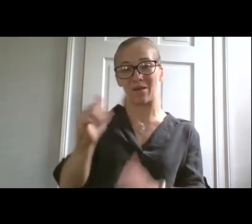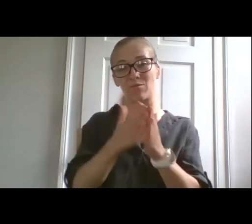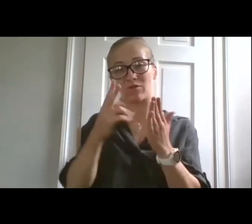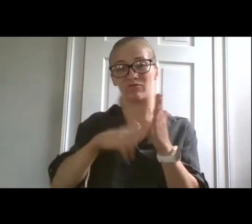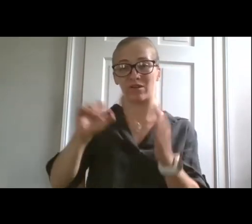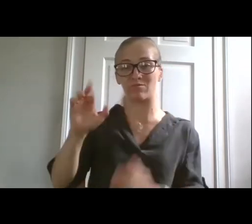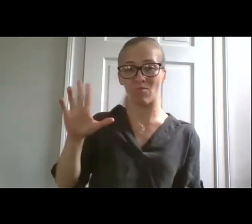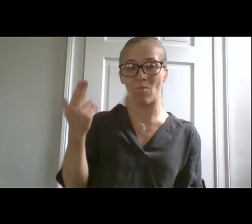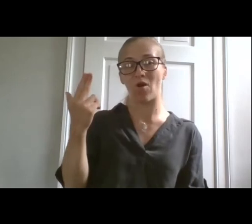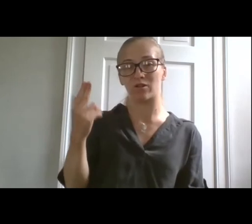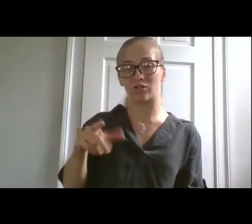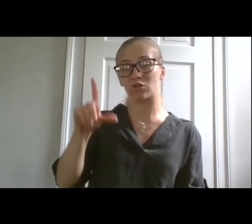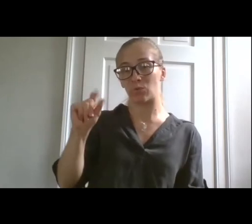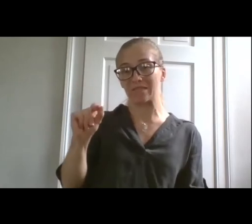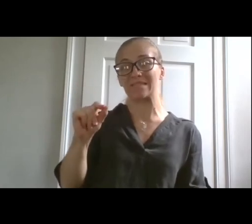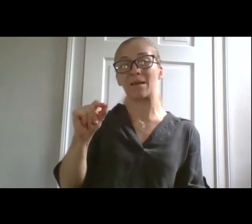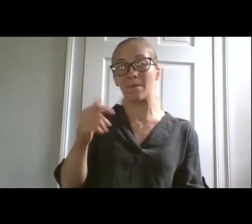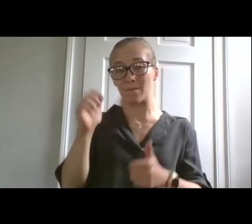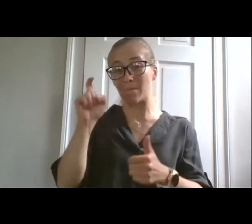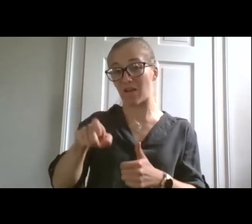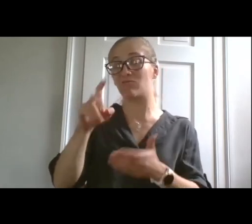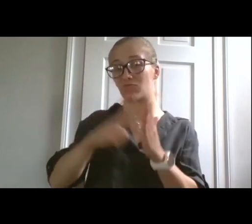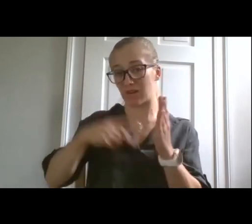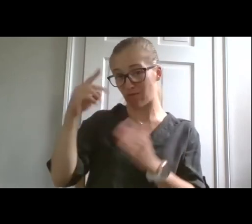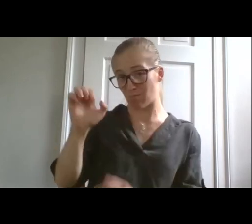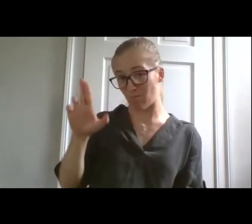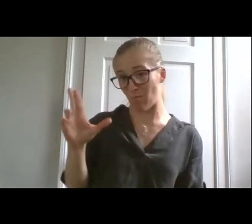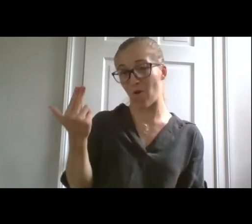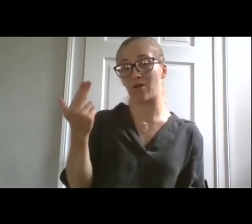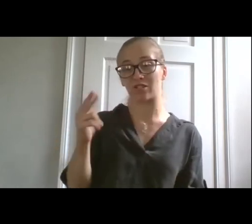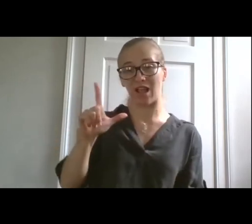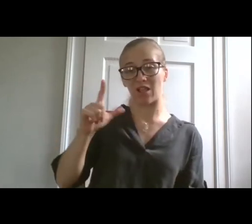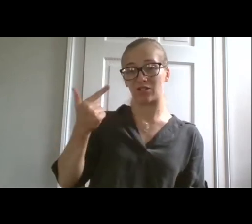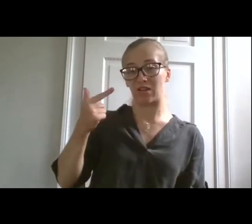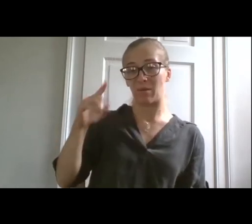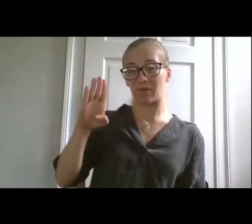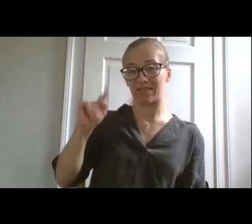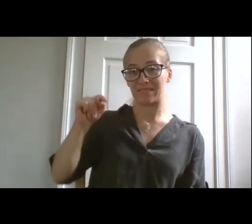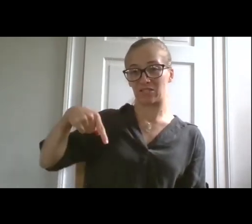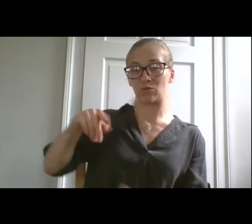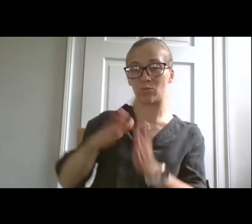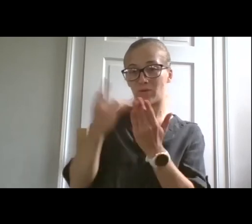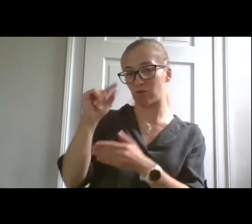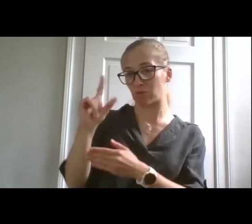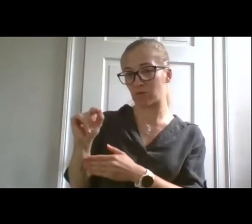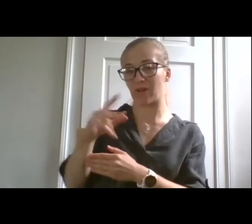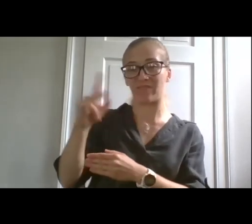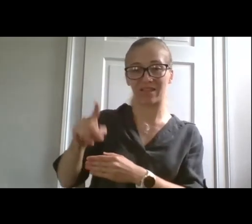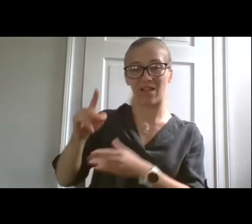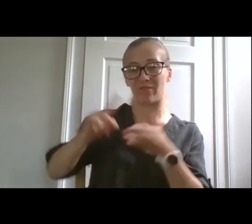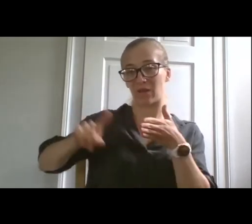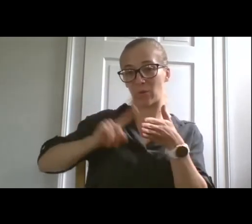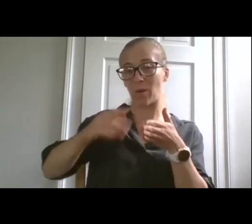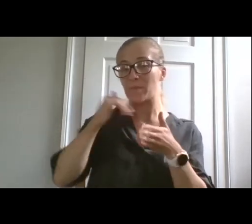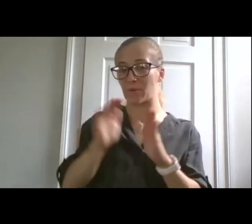Entertainment Weekly's 20 Must-Reads for March, Harper's Bazaar's Best LGBTQ Books of 2020, The Philadelphia Inquirer's Best Book